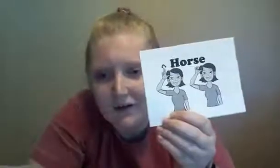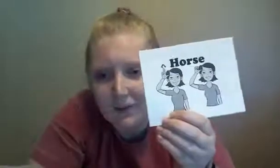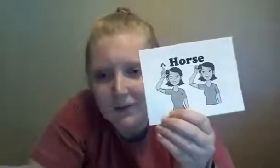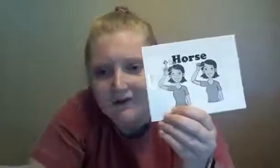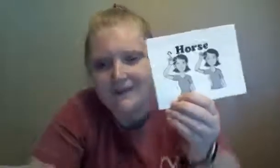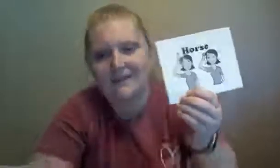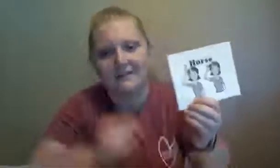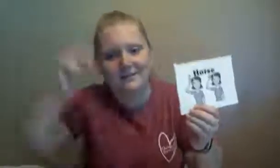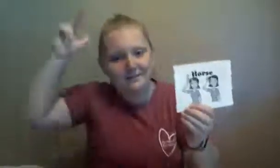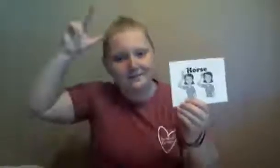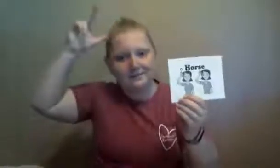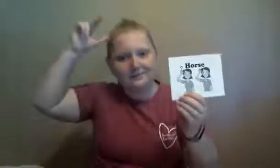Horse.